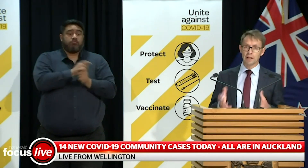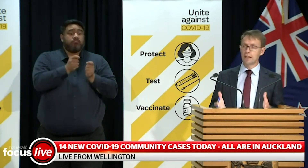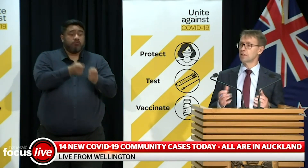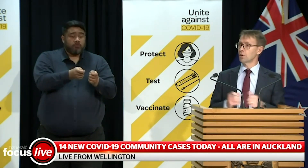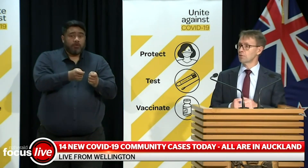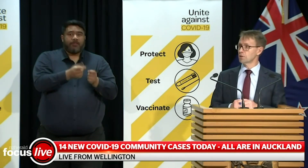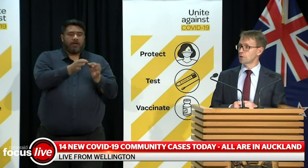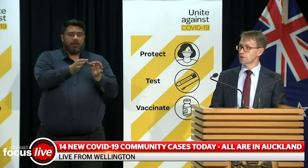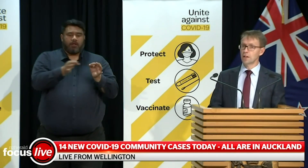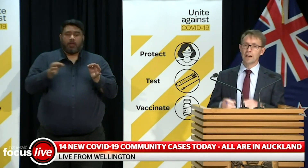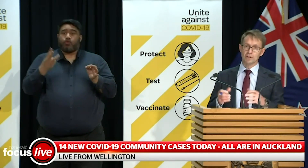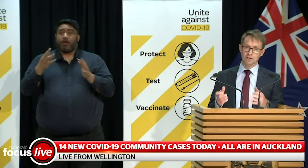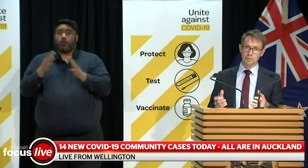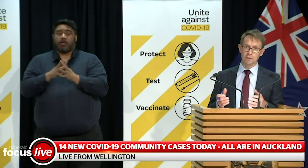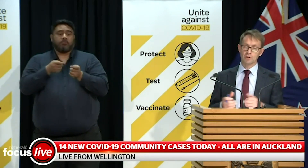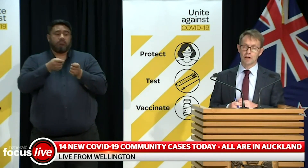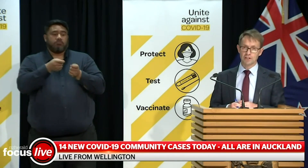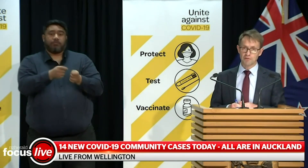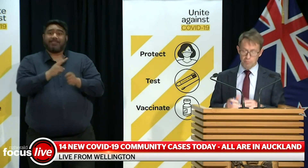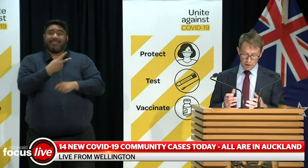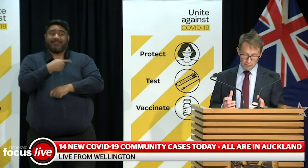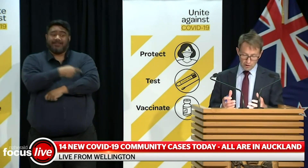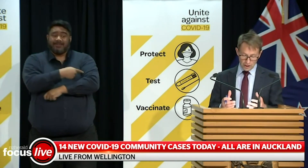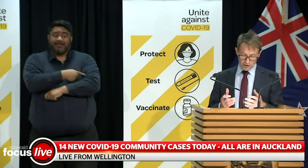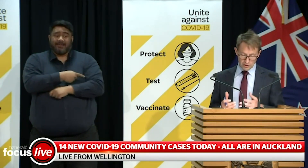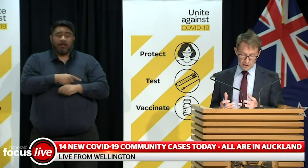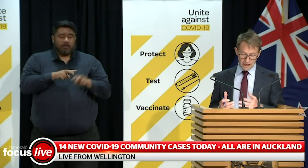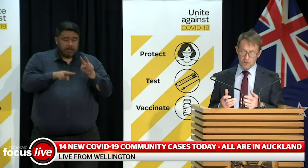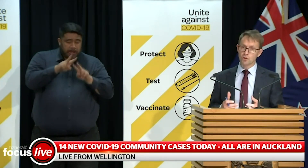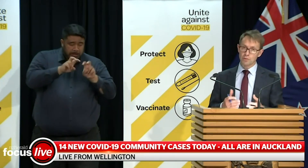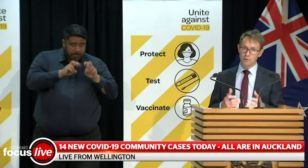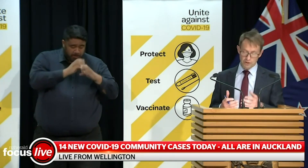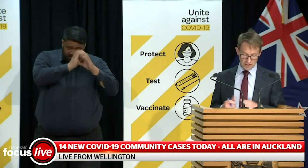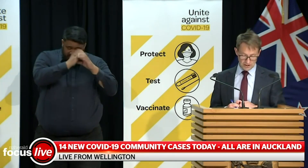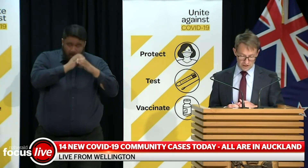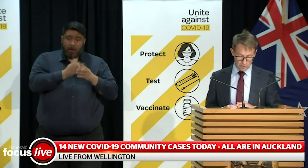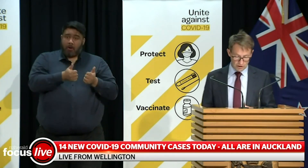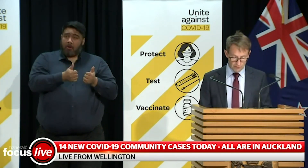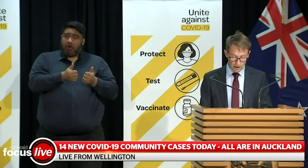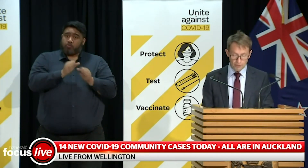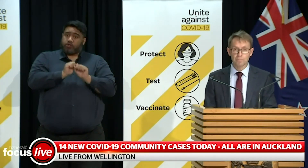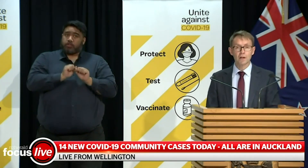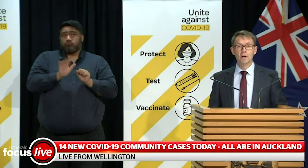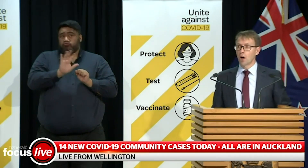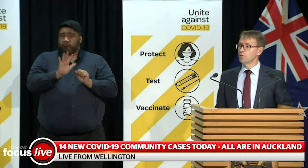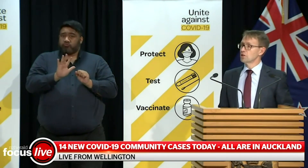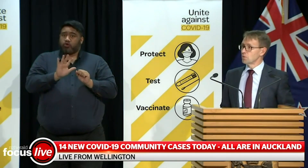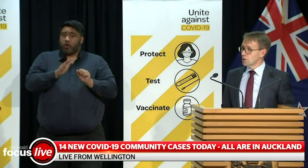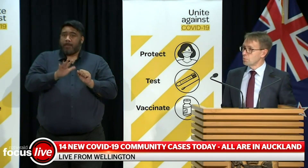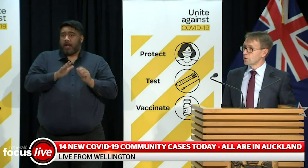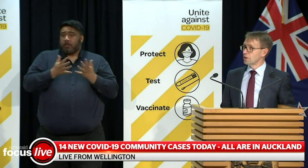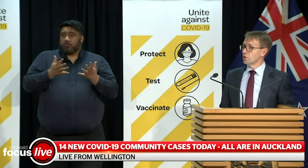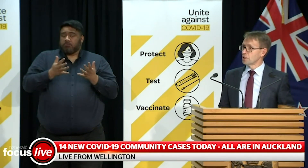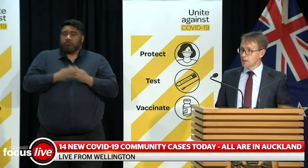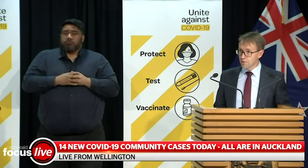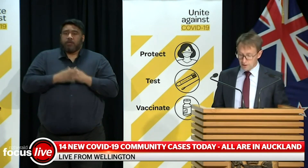showed a similar antibody response and a similar safety profile to the age group of 16 to 25. Obviously,